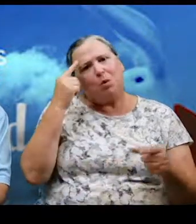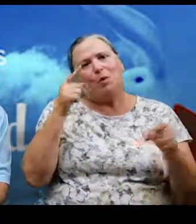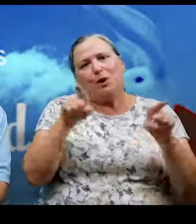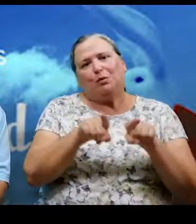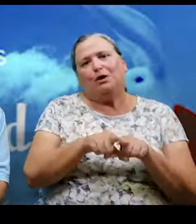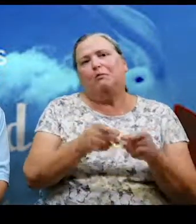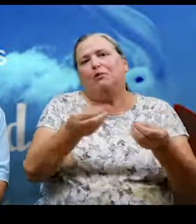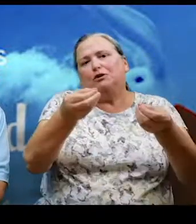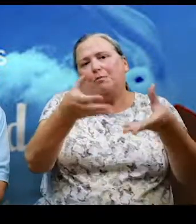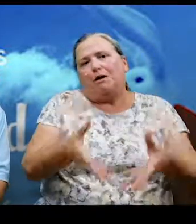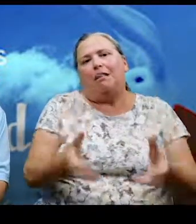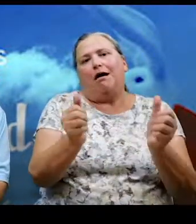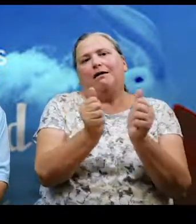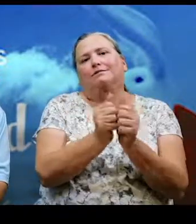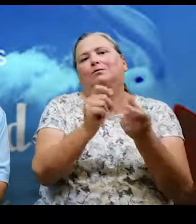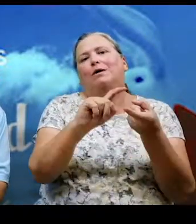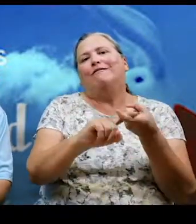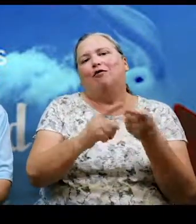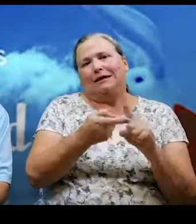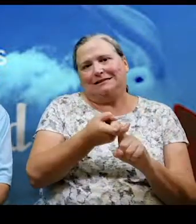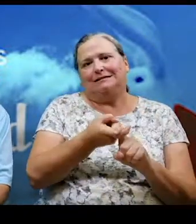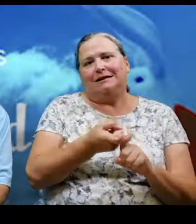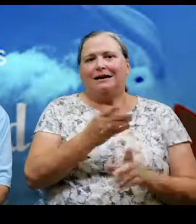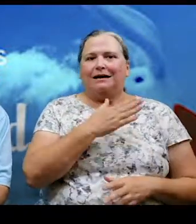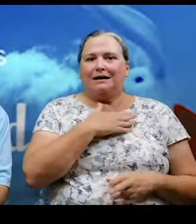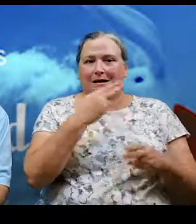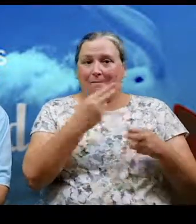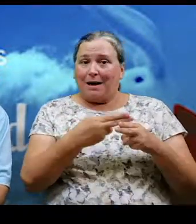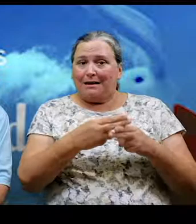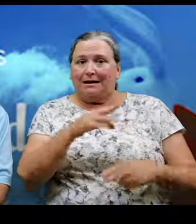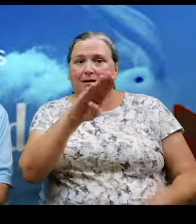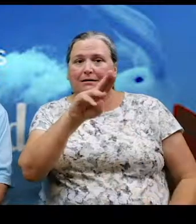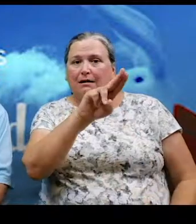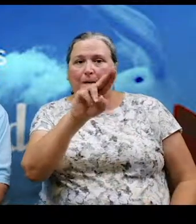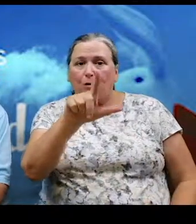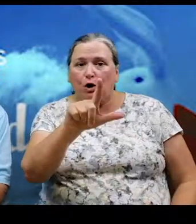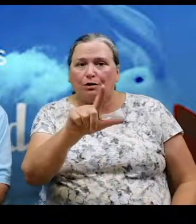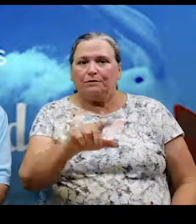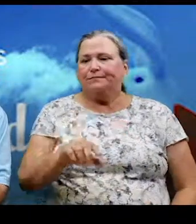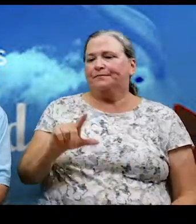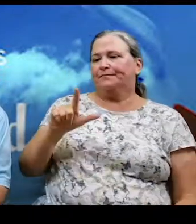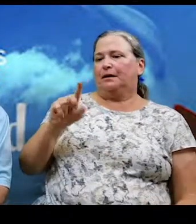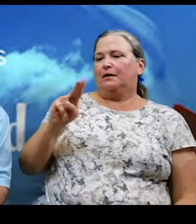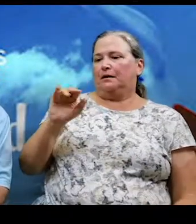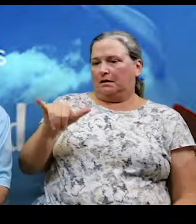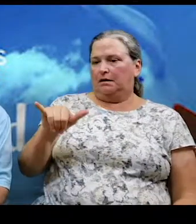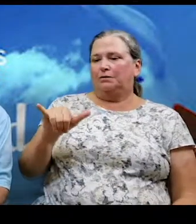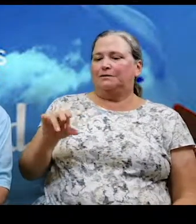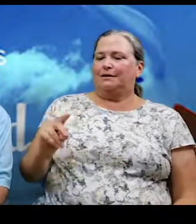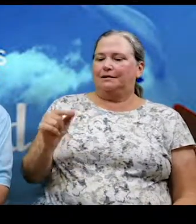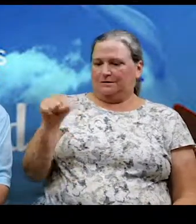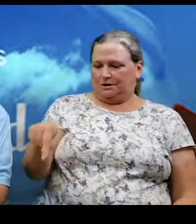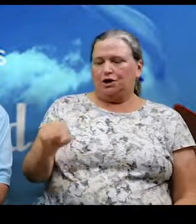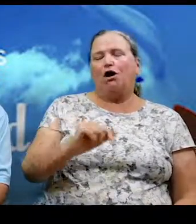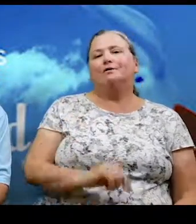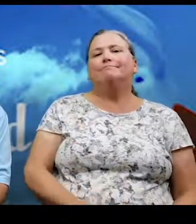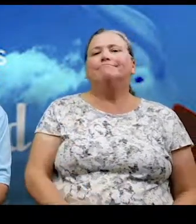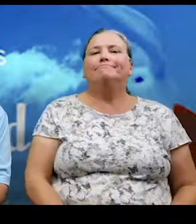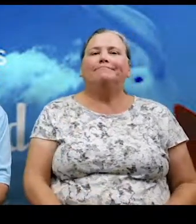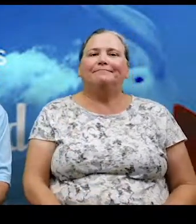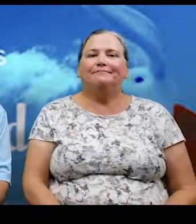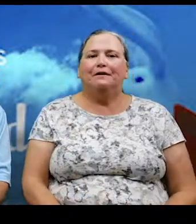be lost in the company of others. My name is Bull. Lucy, as you may have surmised, is my